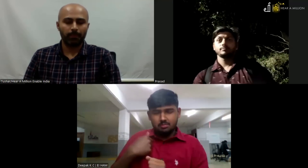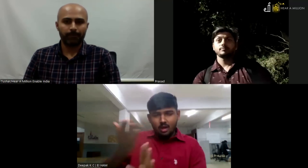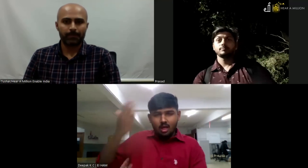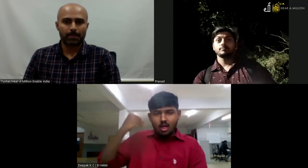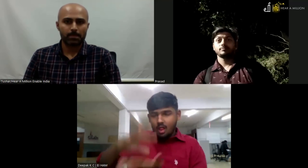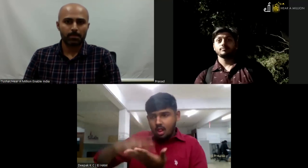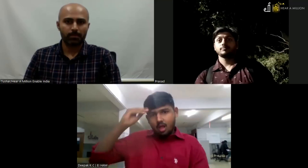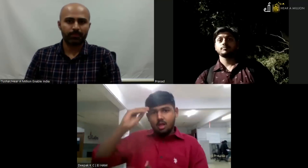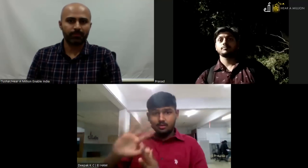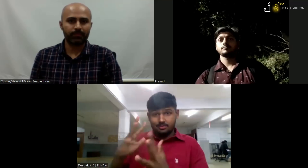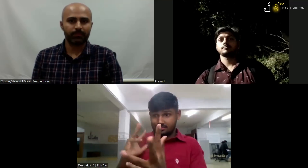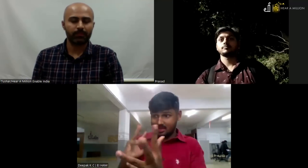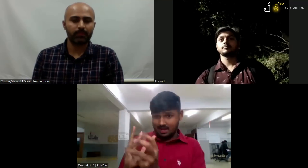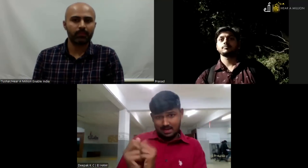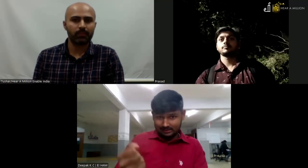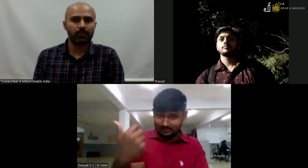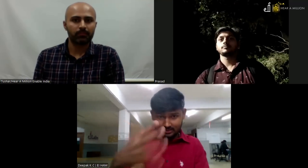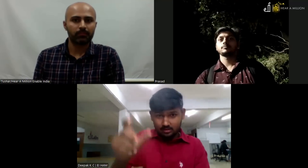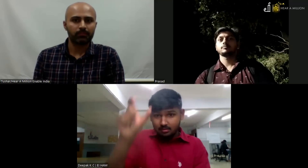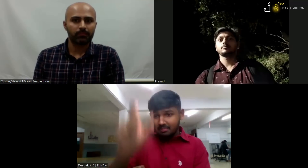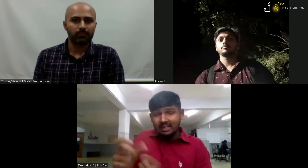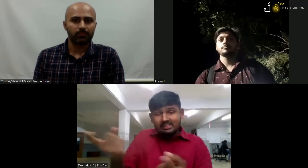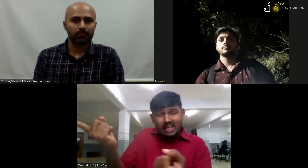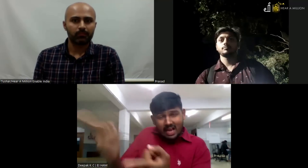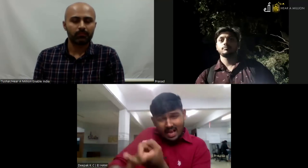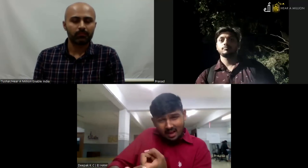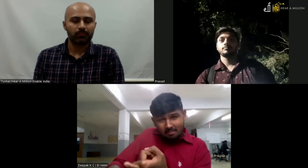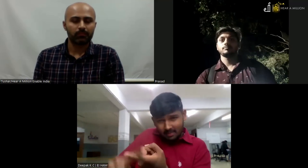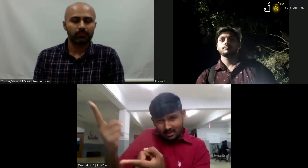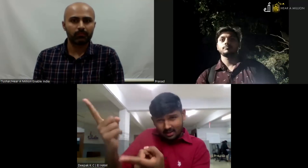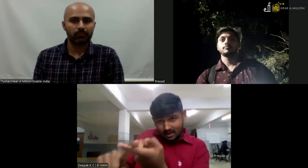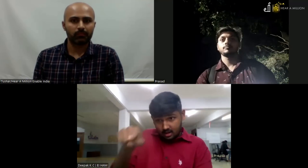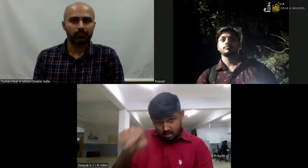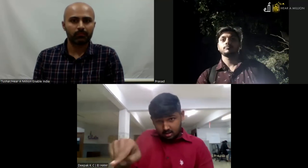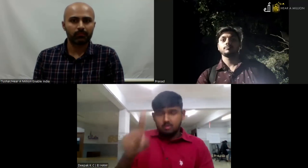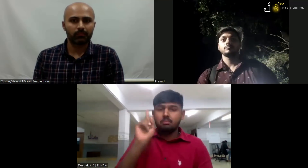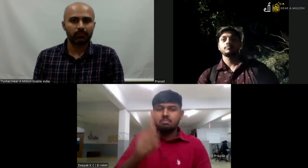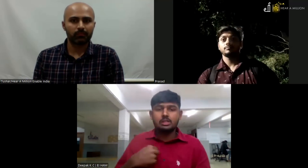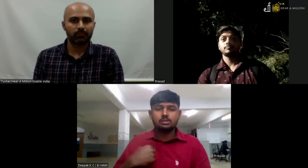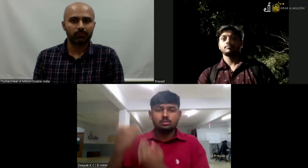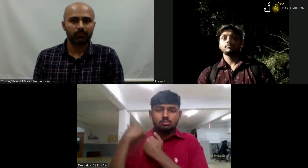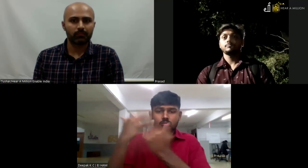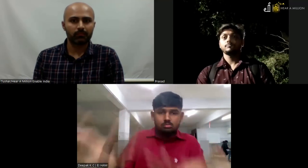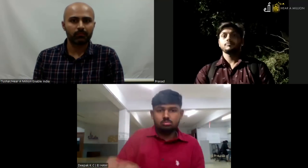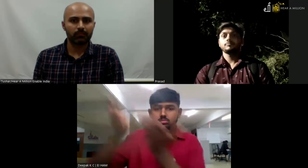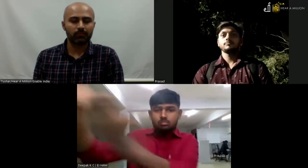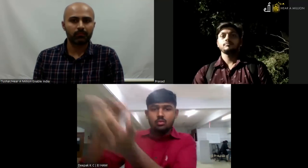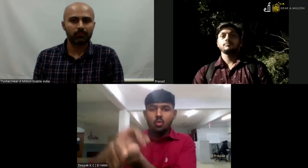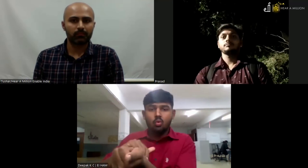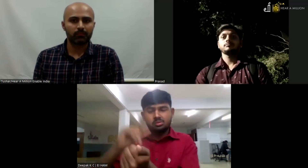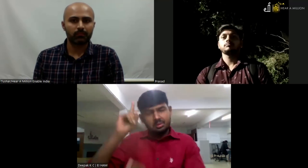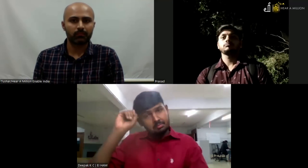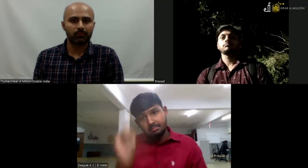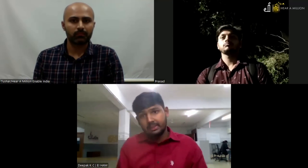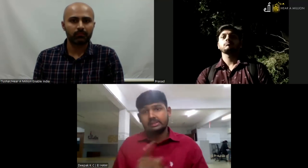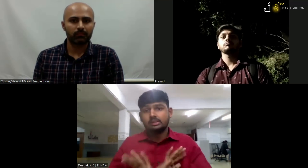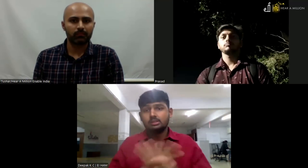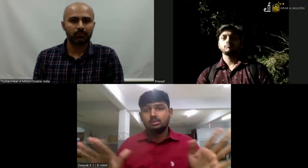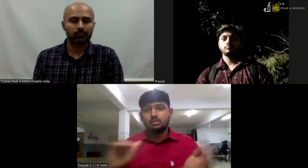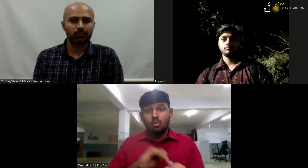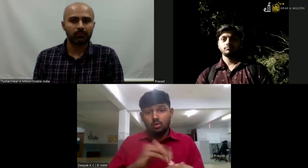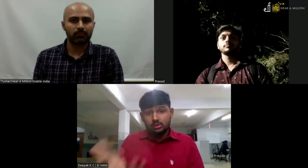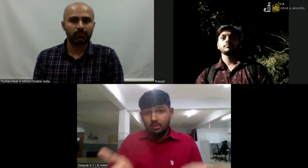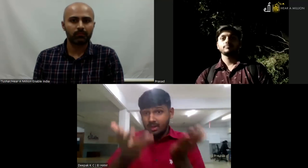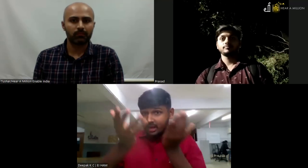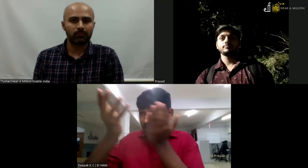me inform that if there is an accident, there's something I learned from my previous experience. The person who is there, my responsibility